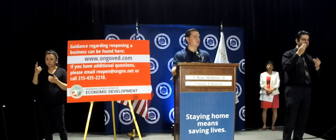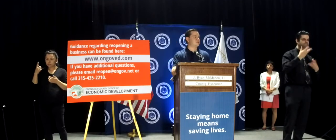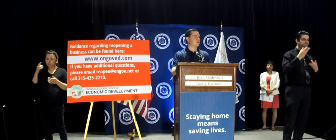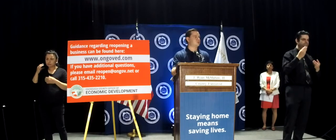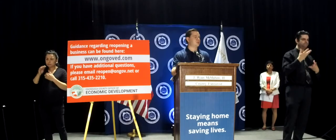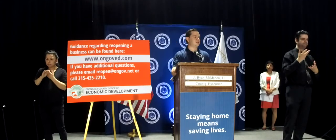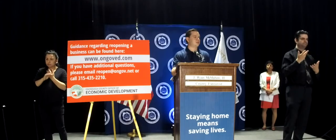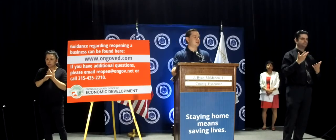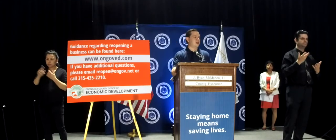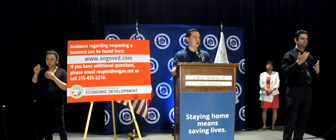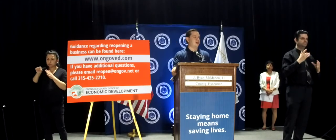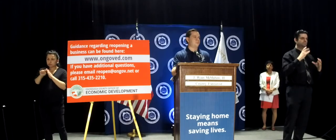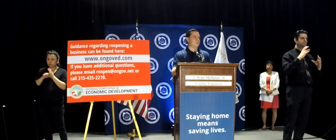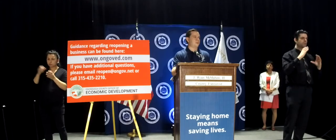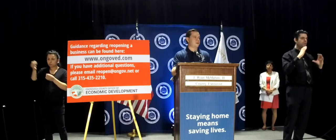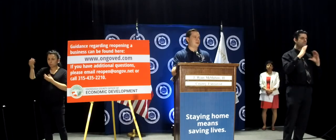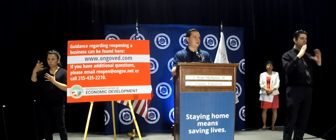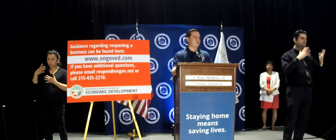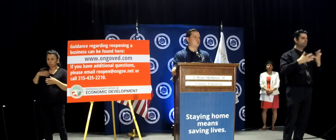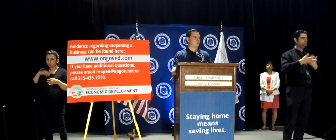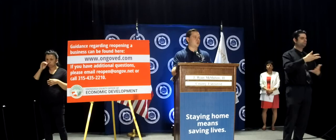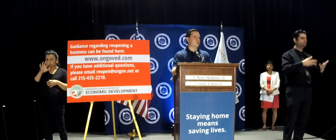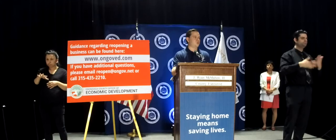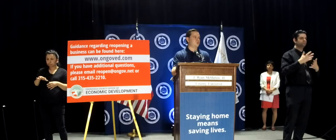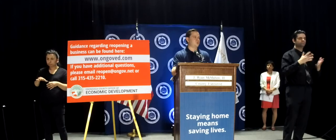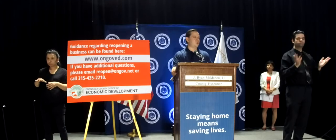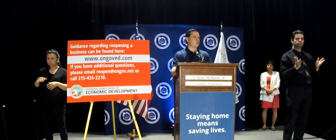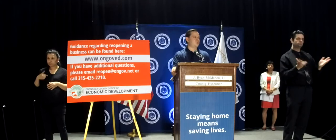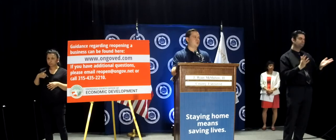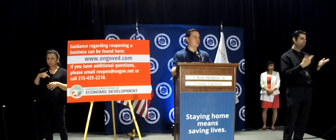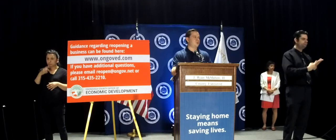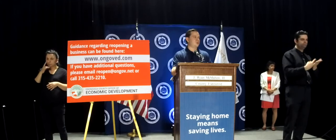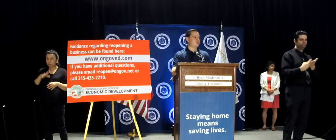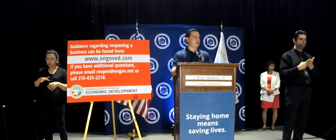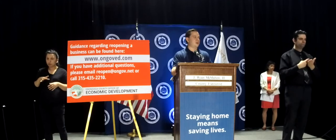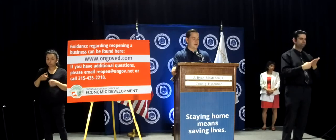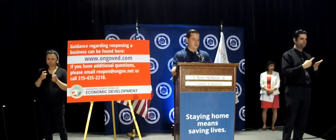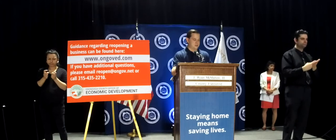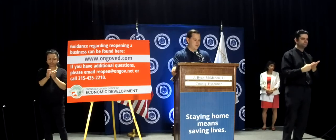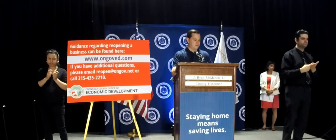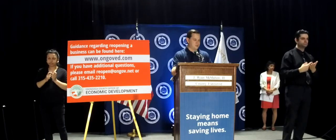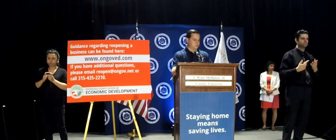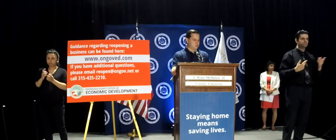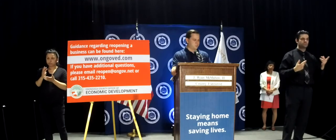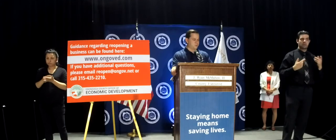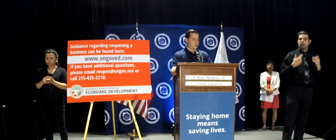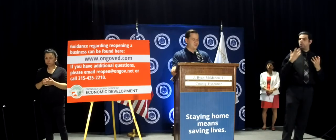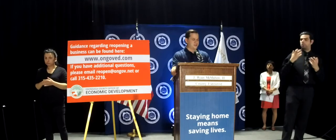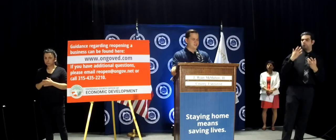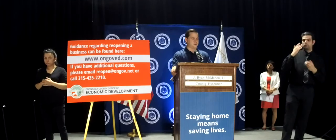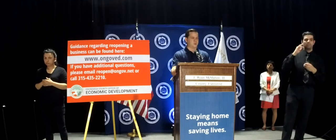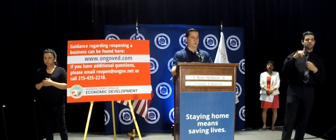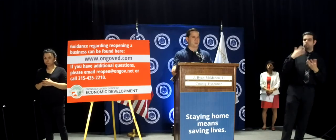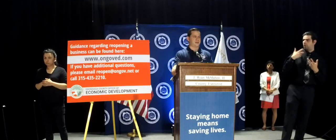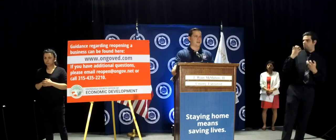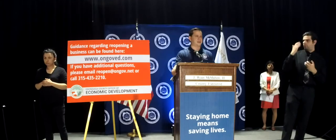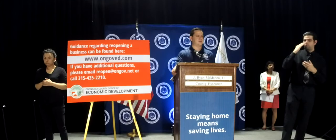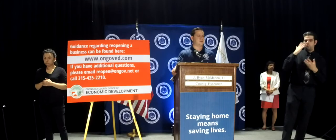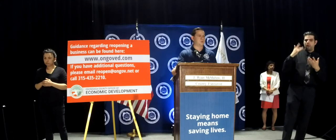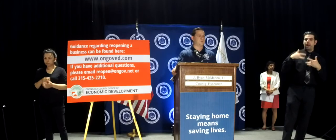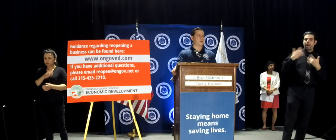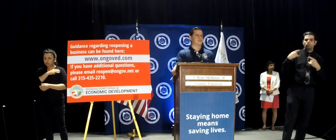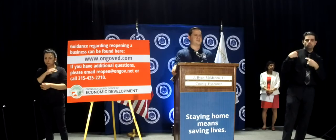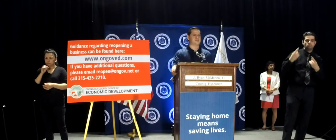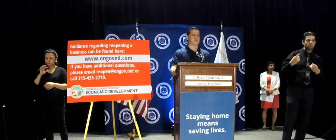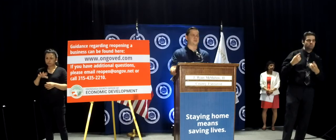a conversation. And that's what I'm asking for. Yeah, What it's a y'all talk conversation. about. So, but I think it's being reported that like